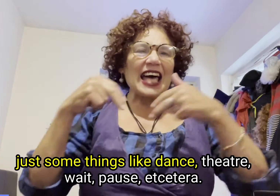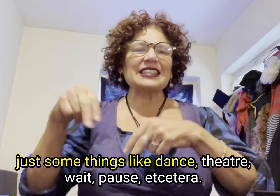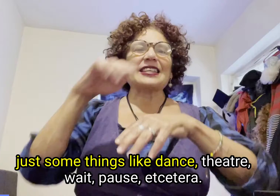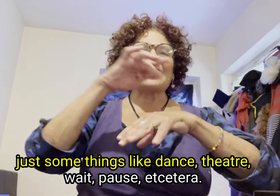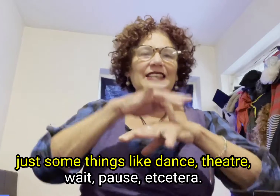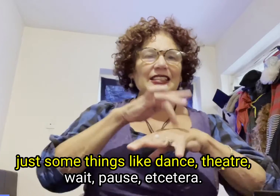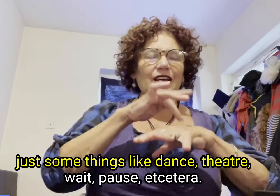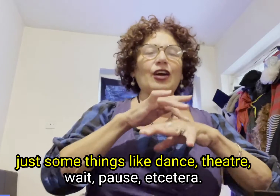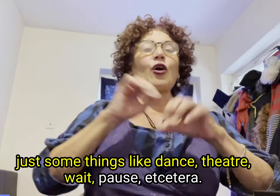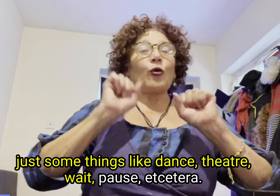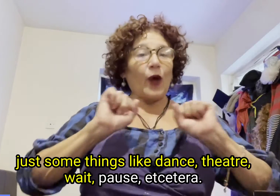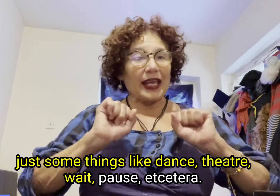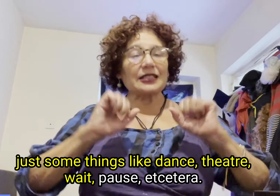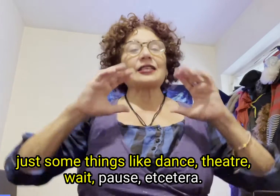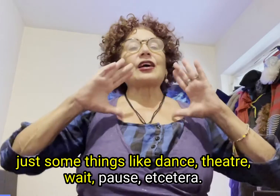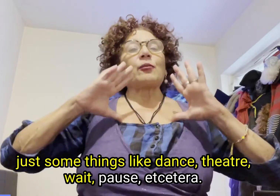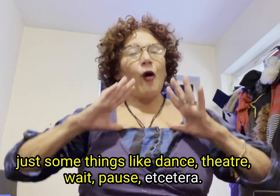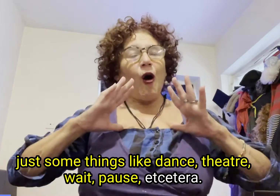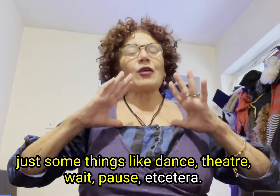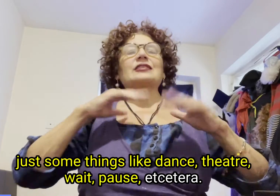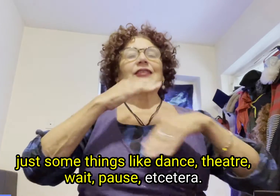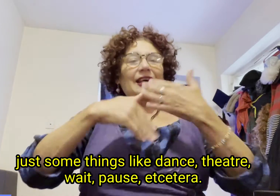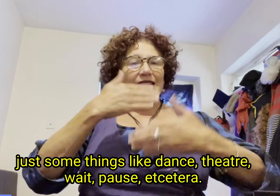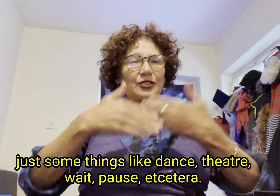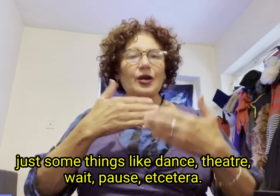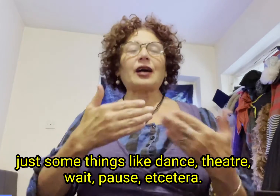dance, theater, wait, pause, etc.